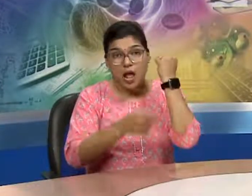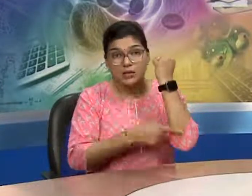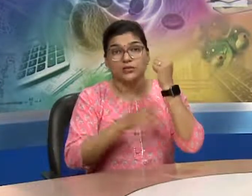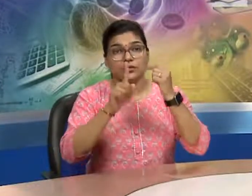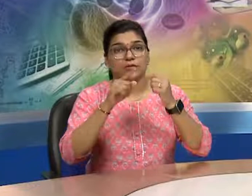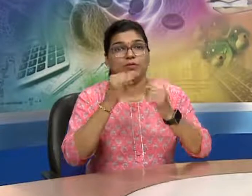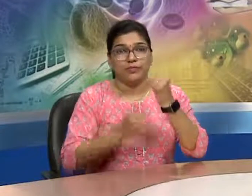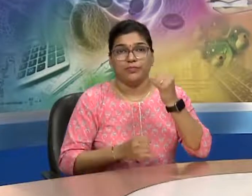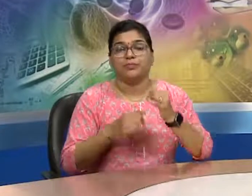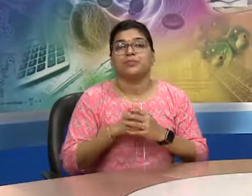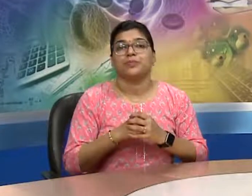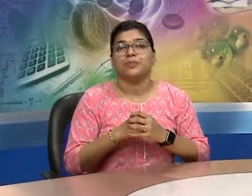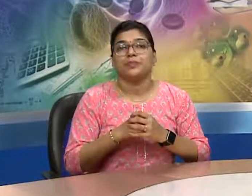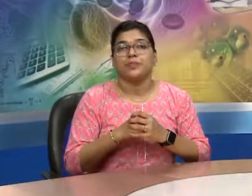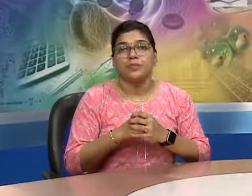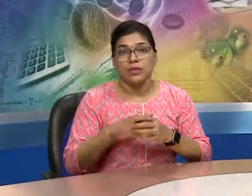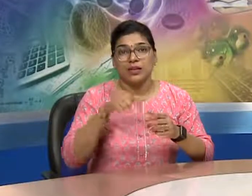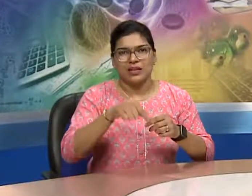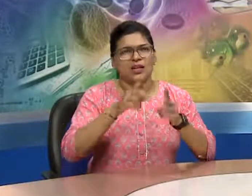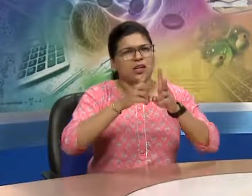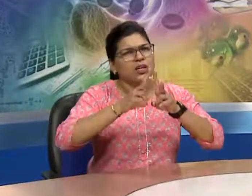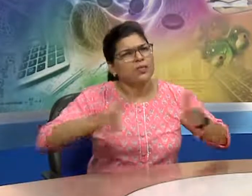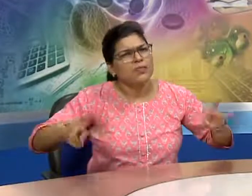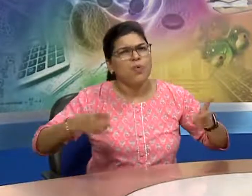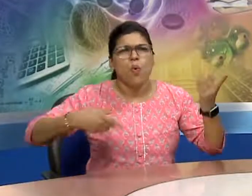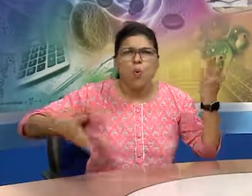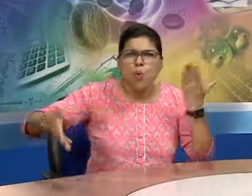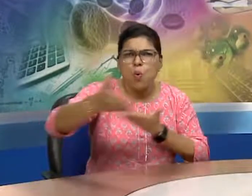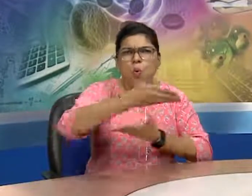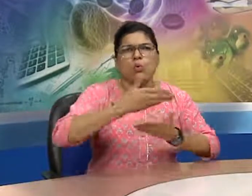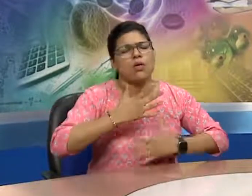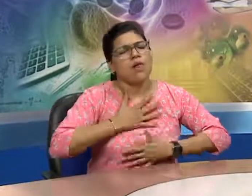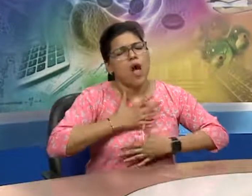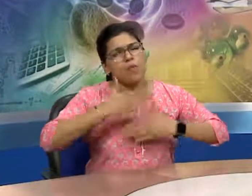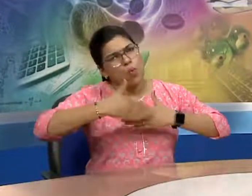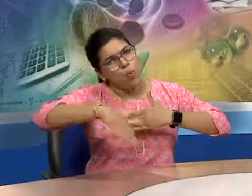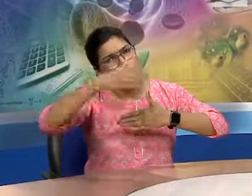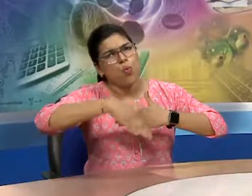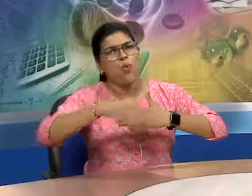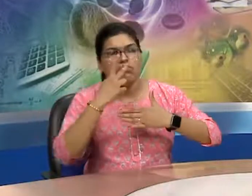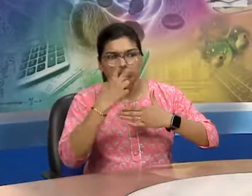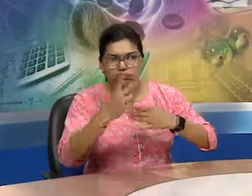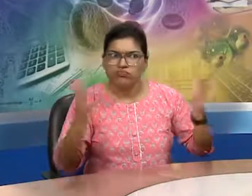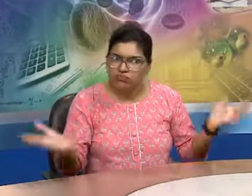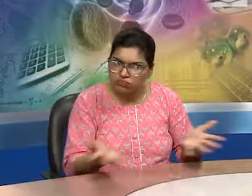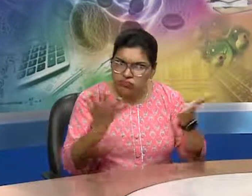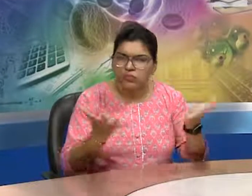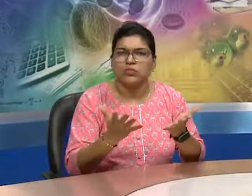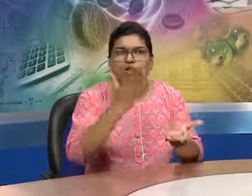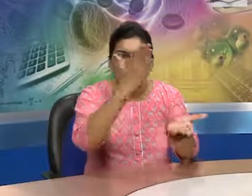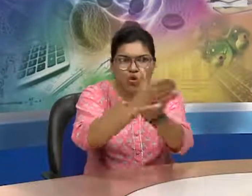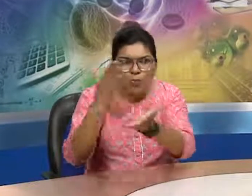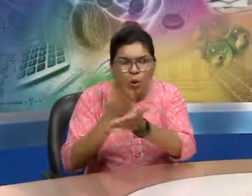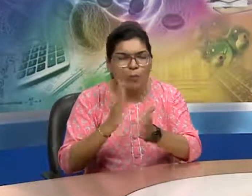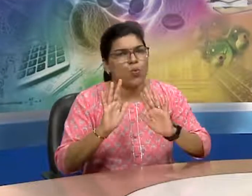All these variations that enable a species to survive in that struggle for